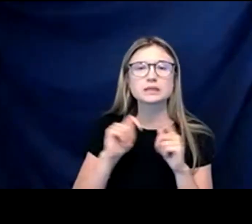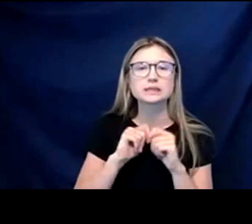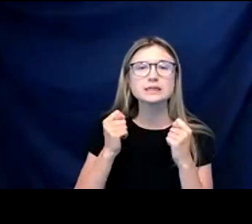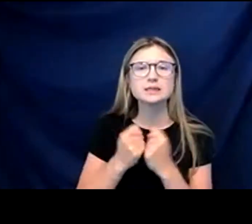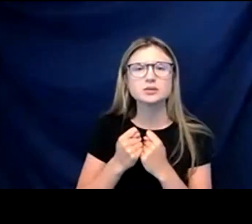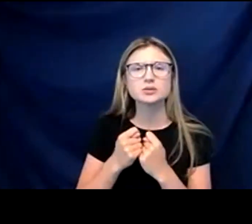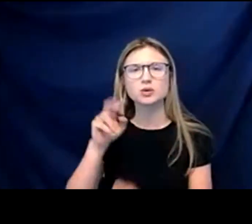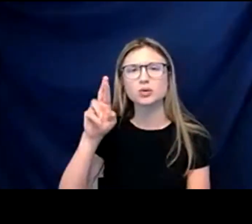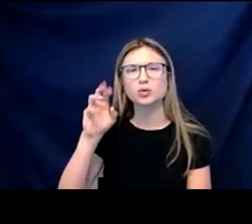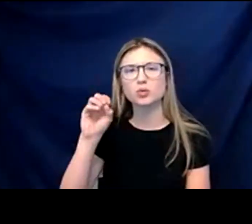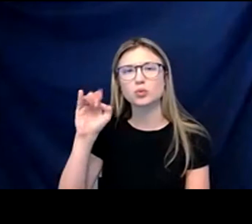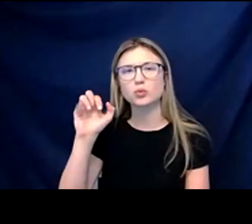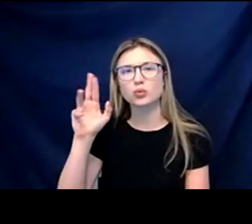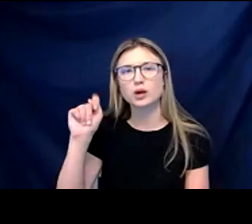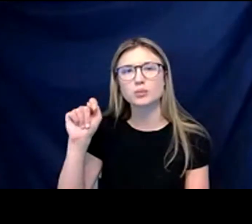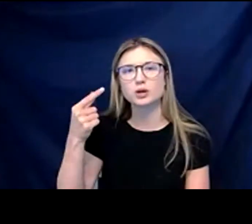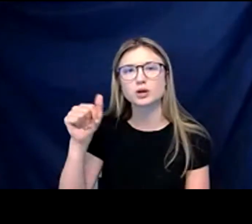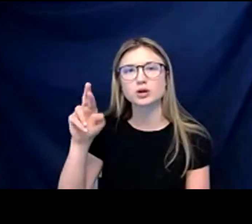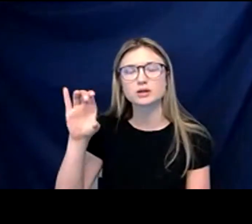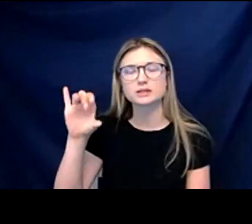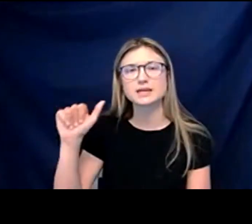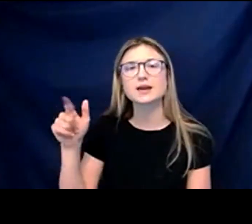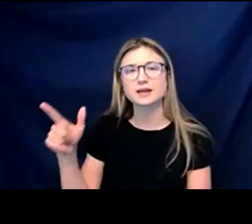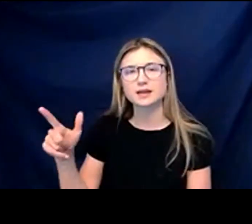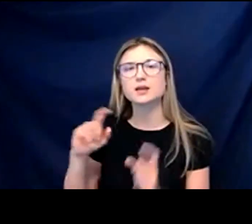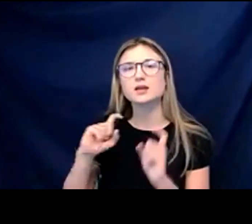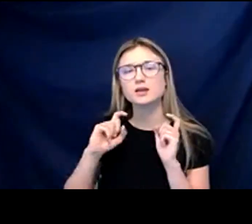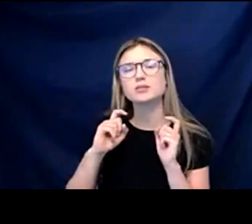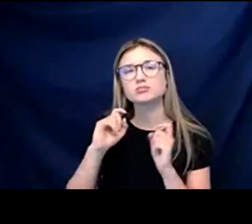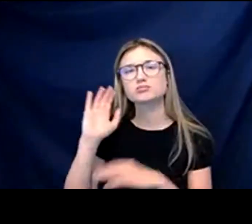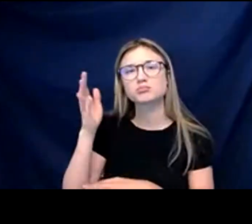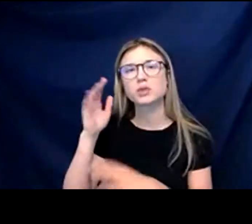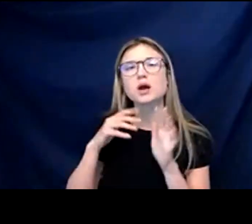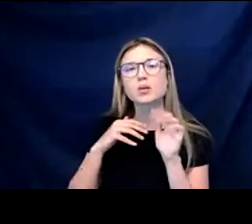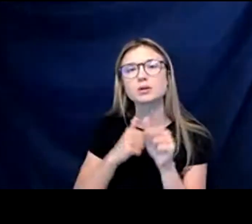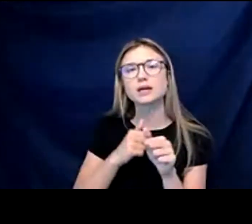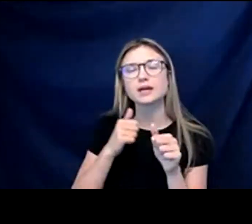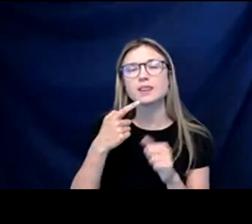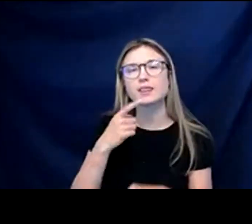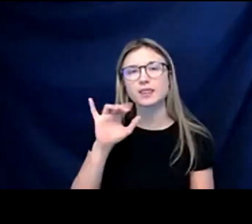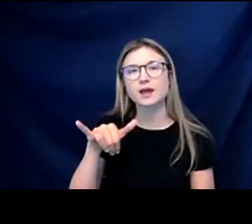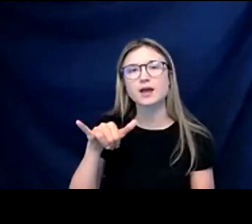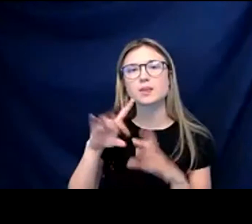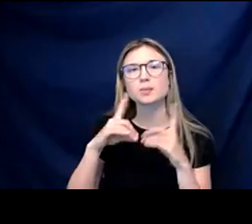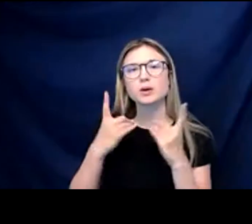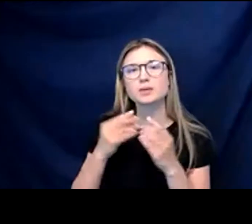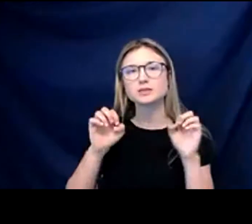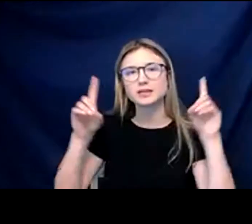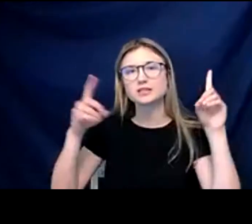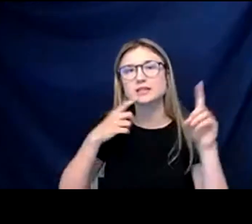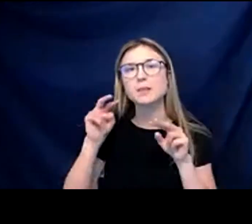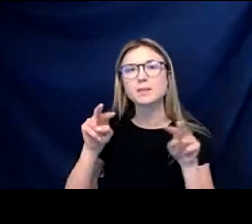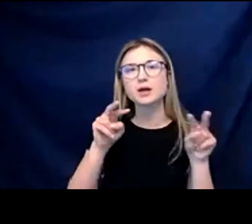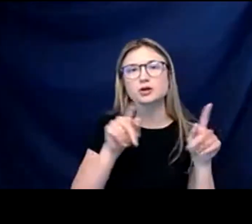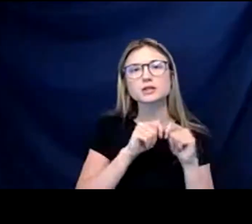Robert Garcia gave an update that the Department of Education has stated that the monitoring team is now in process of updating